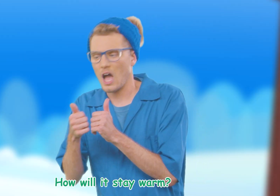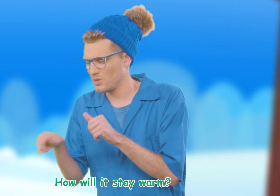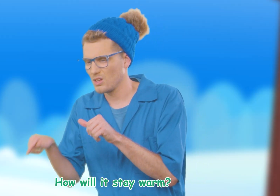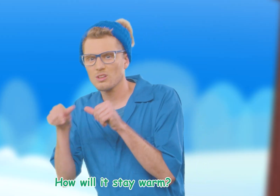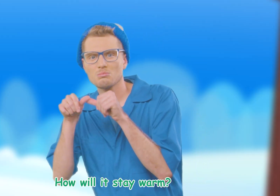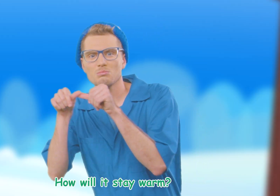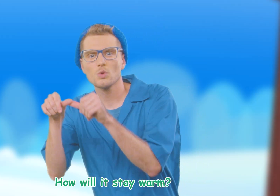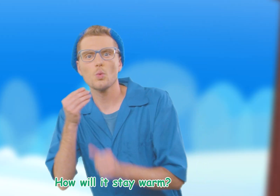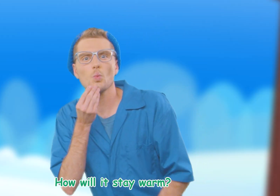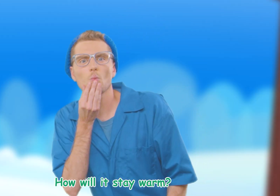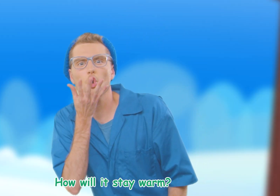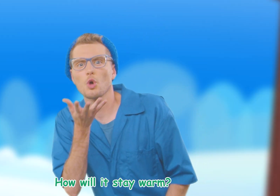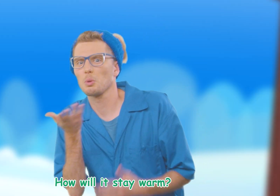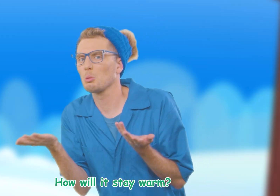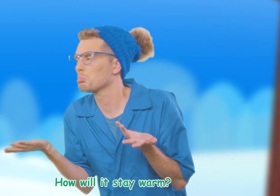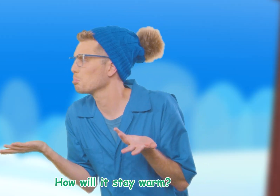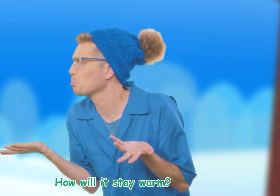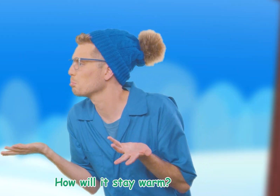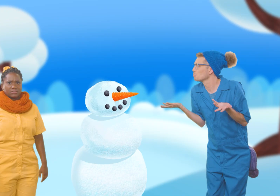How will it stay warm?